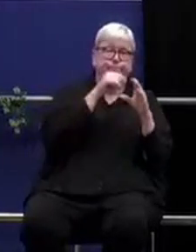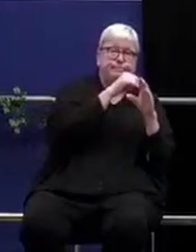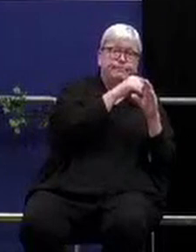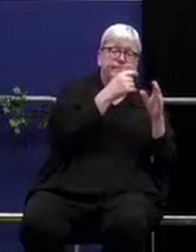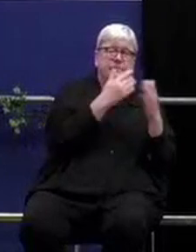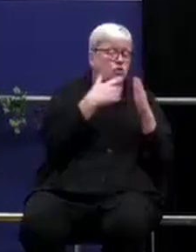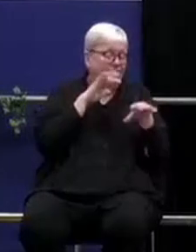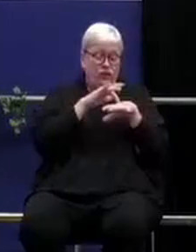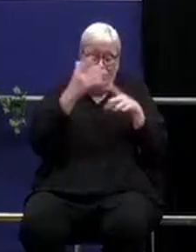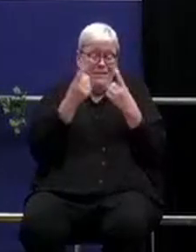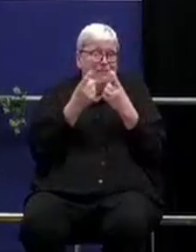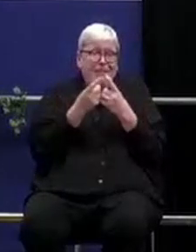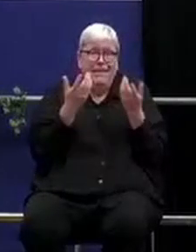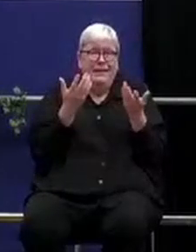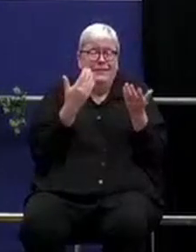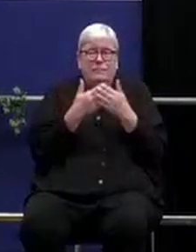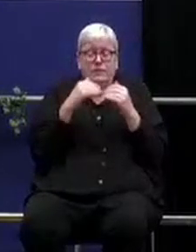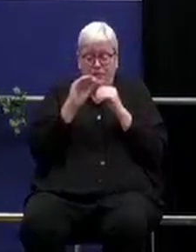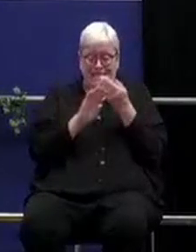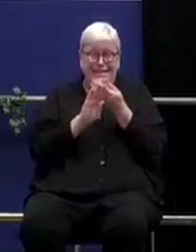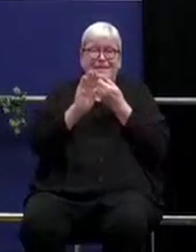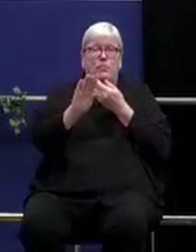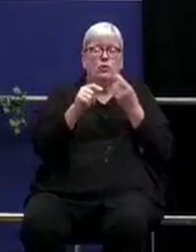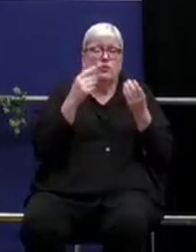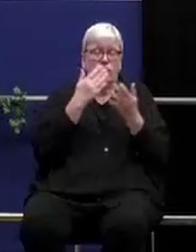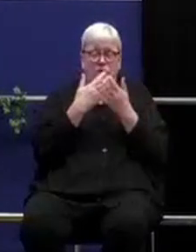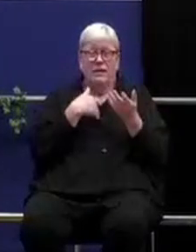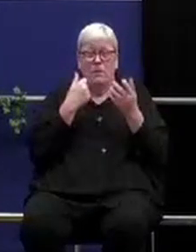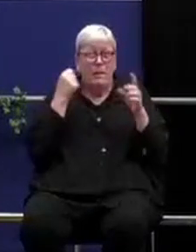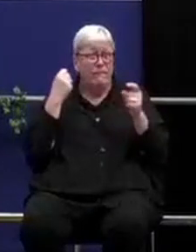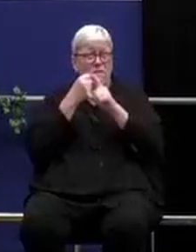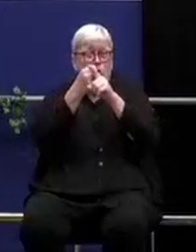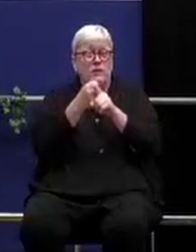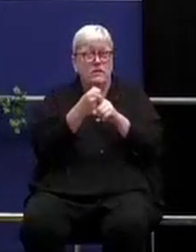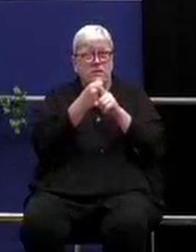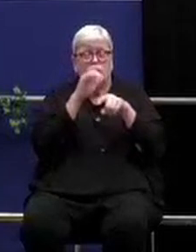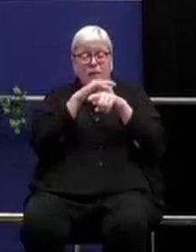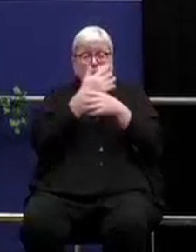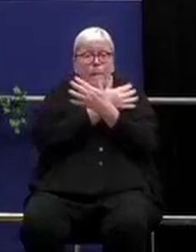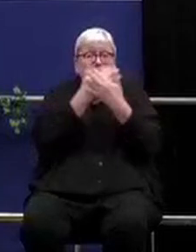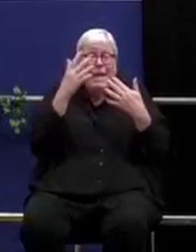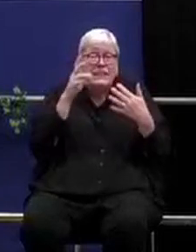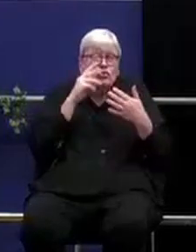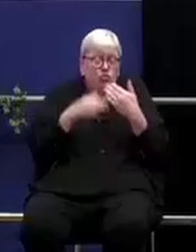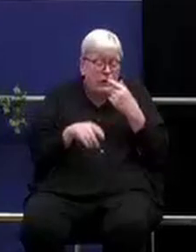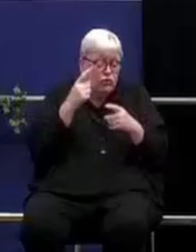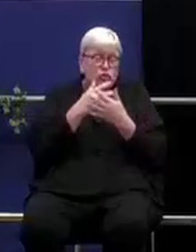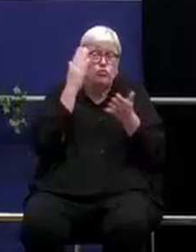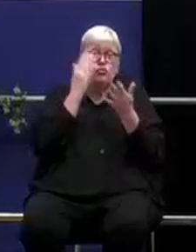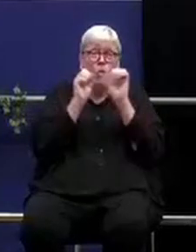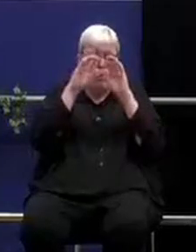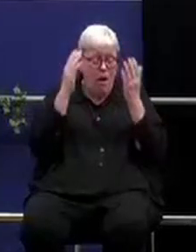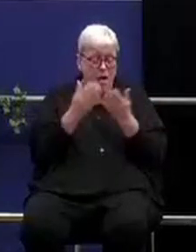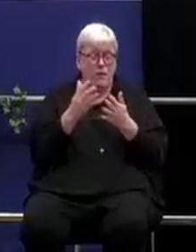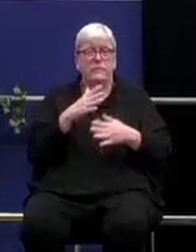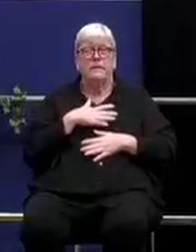have to touch anyone. I had been forced to touch too many strangers in the real world. My heart sank even now when I was asked to step out for